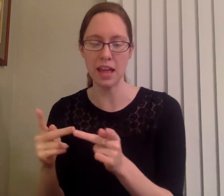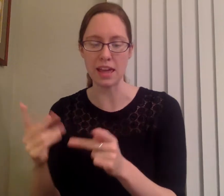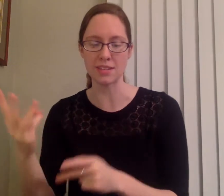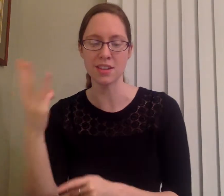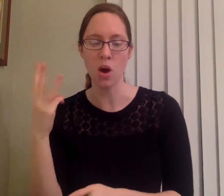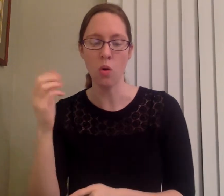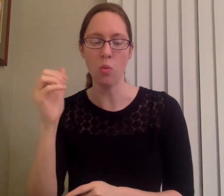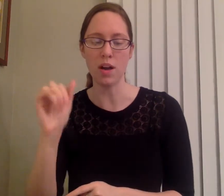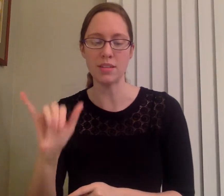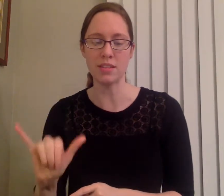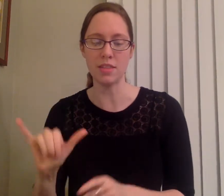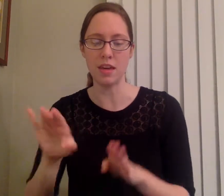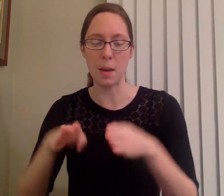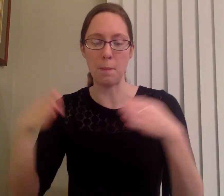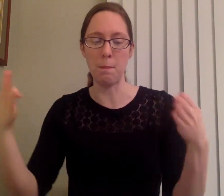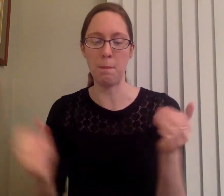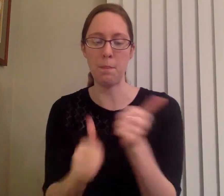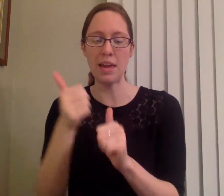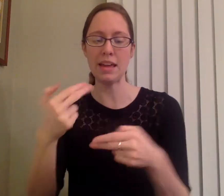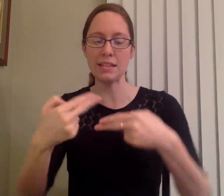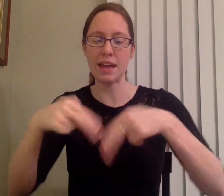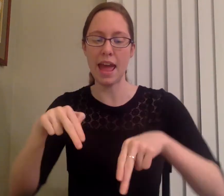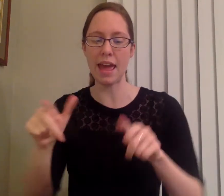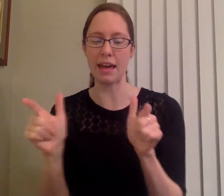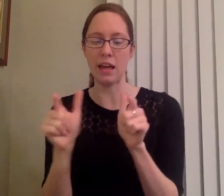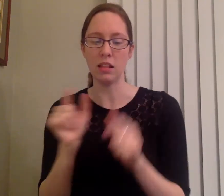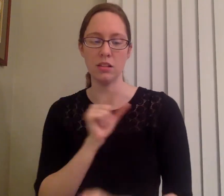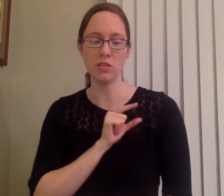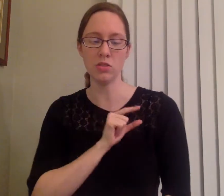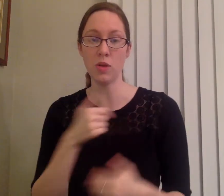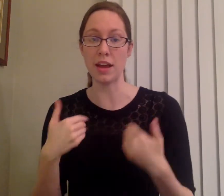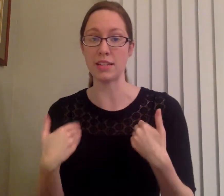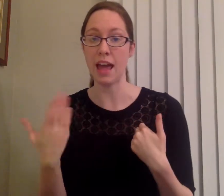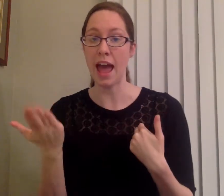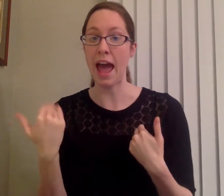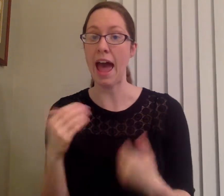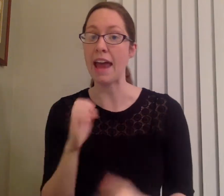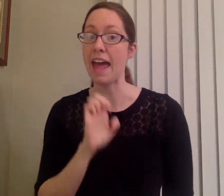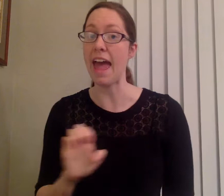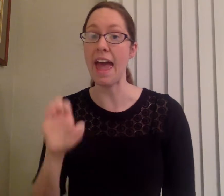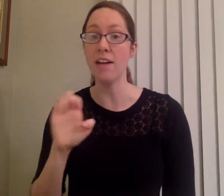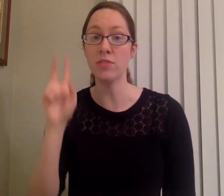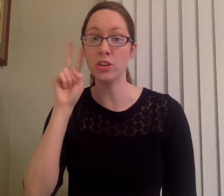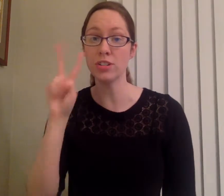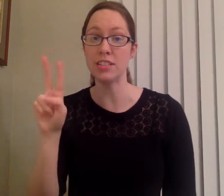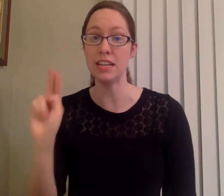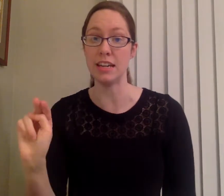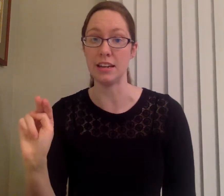place, was the biggest egg Little Grunt had ever seen.